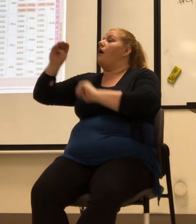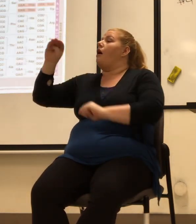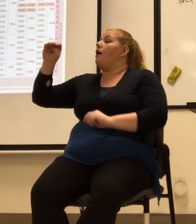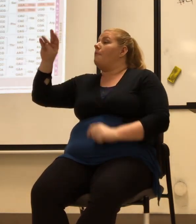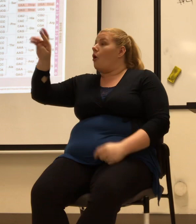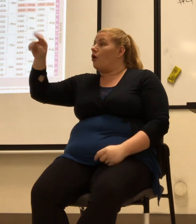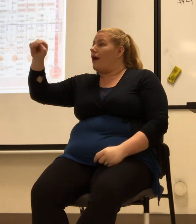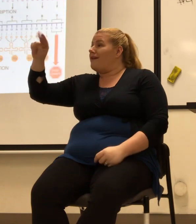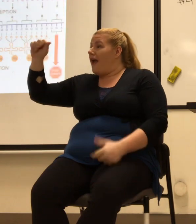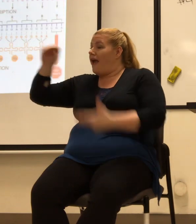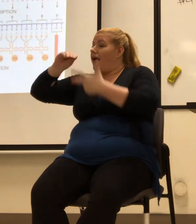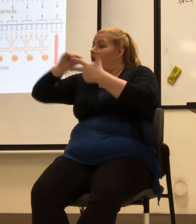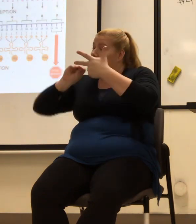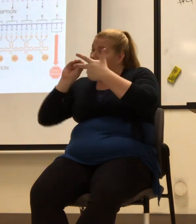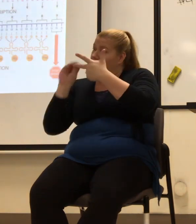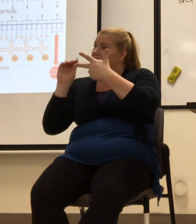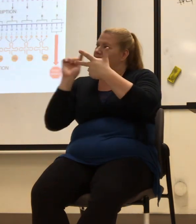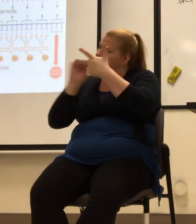Oops, sorry.